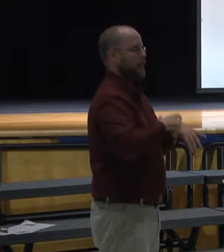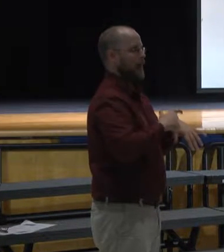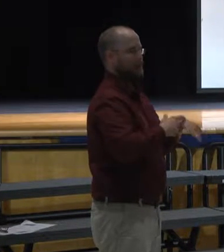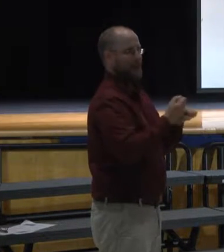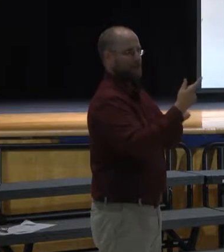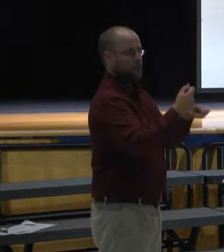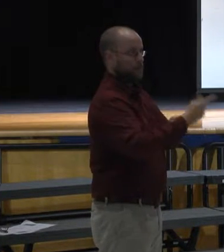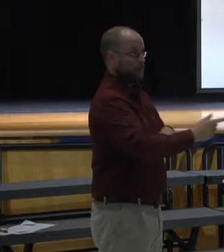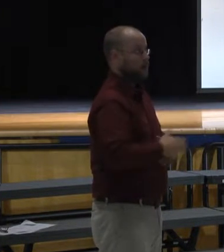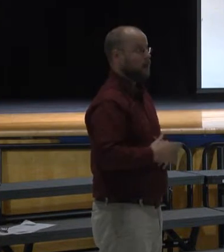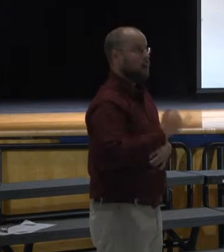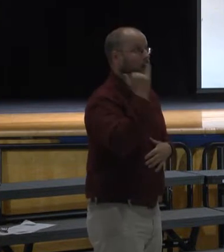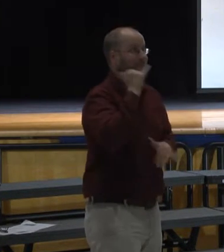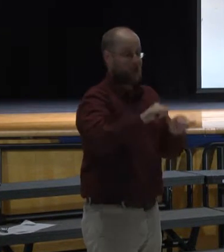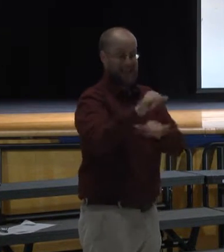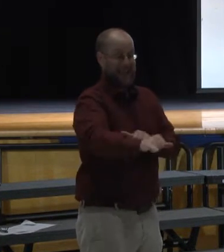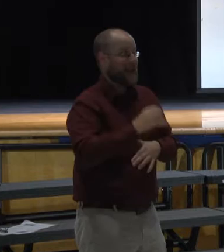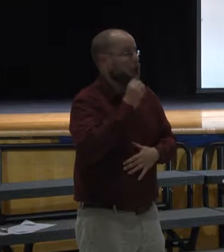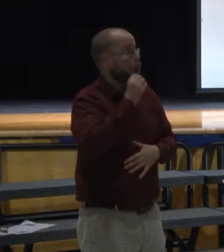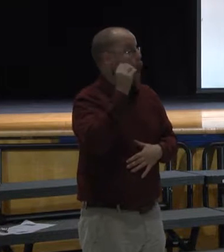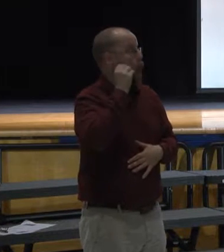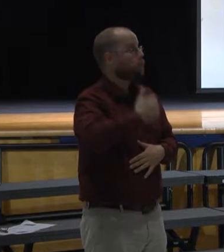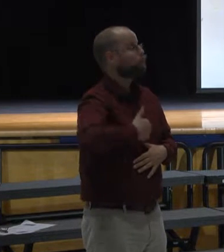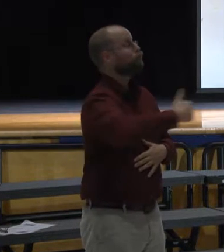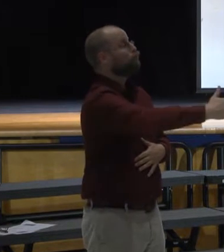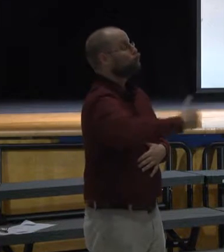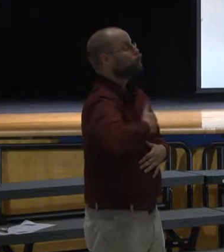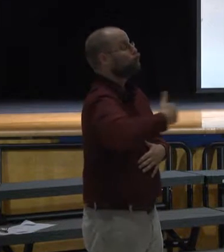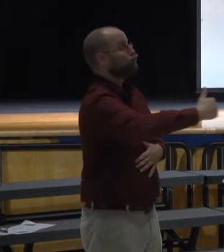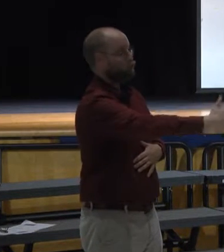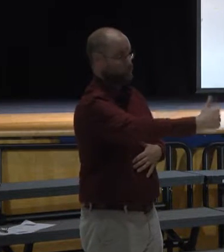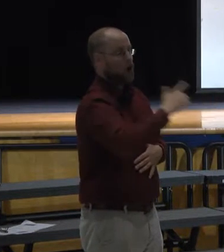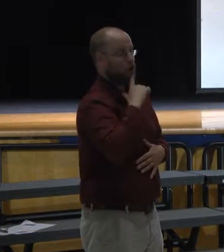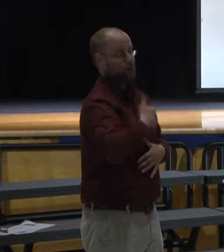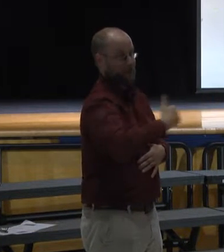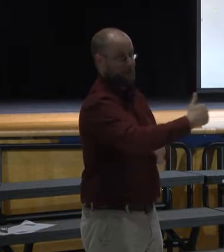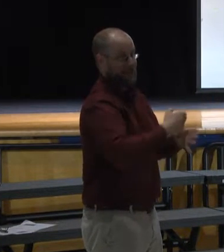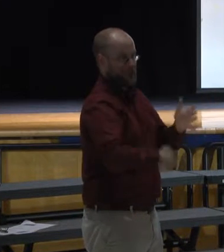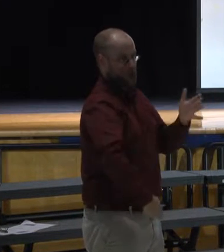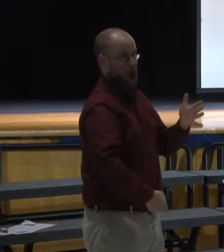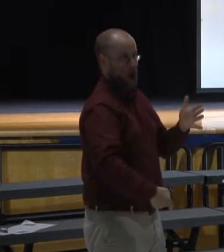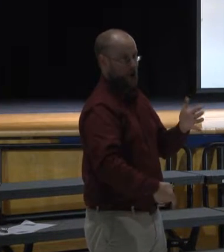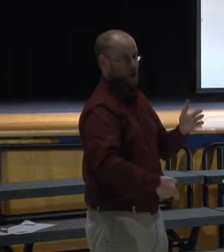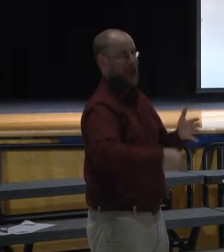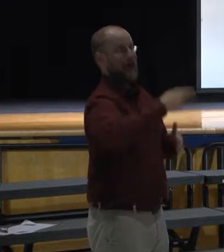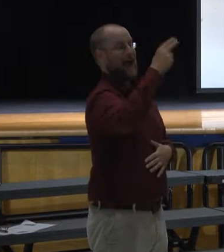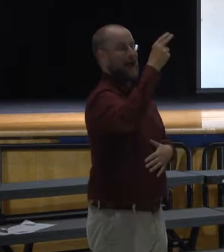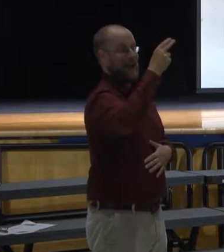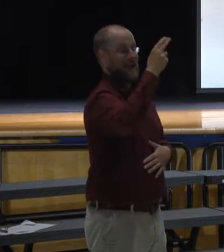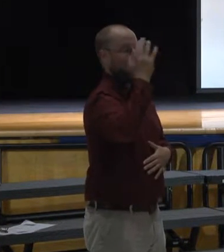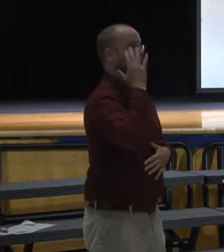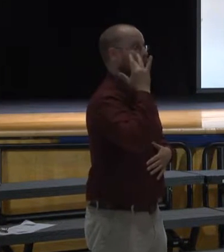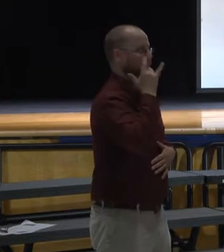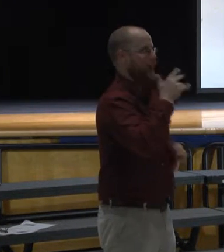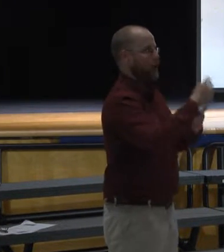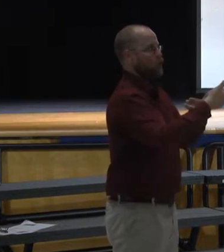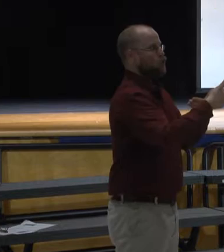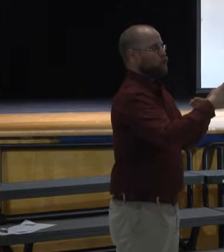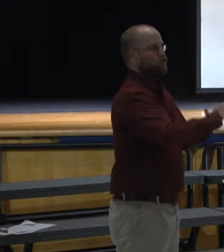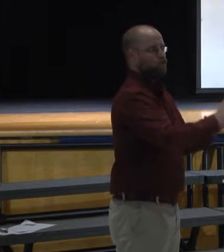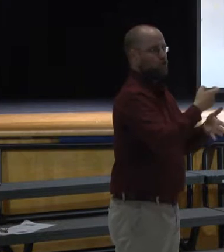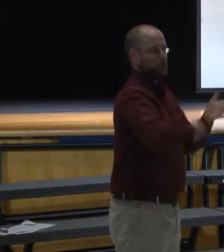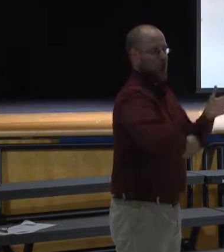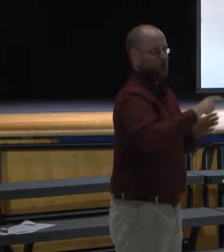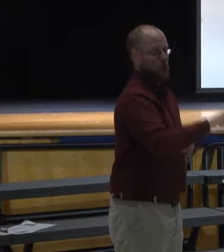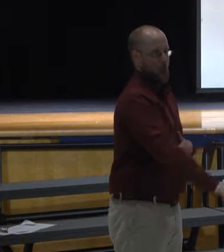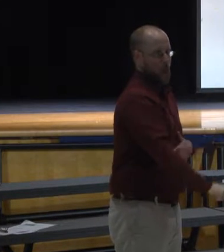living at home and commuting to college, that transportation cost is higher because the room cost is lower because they're living at home. All